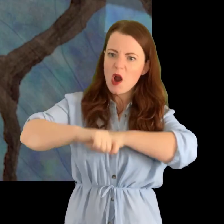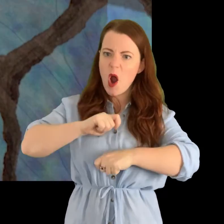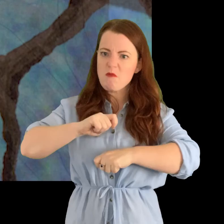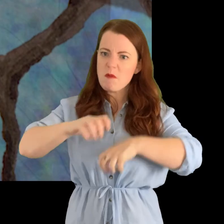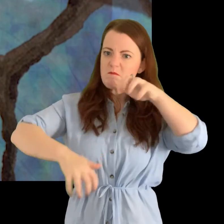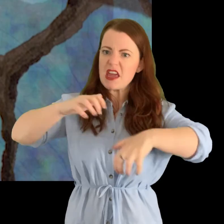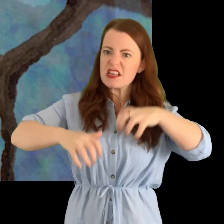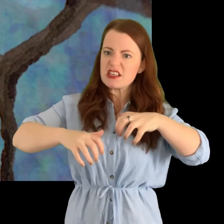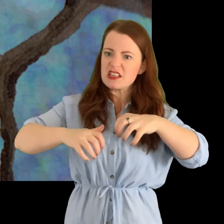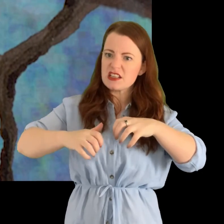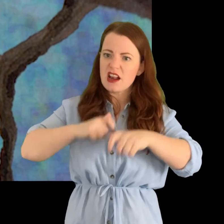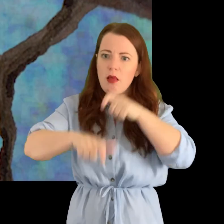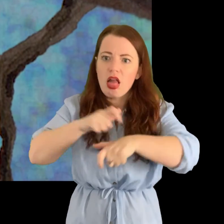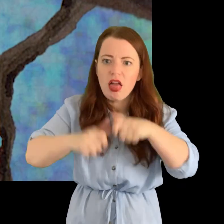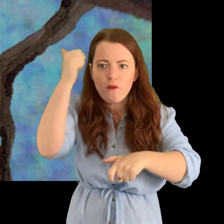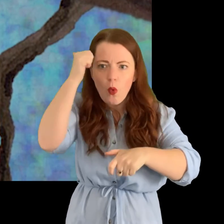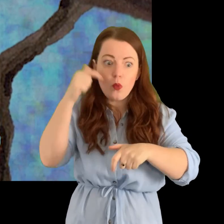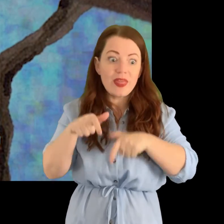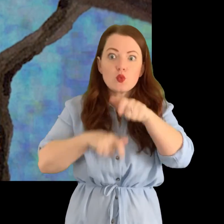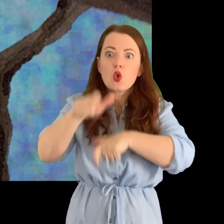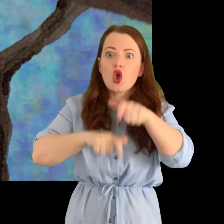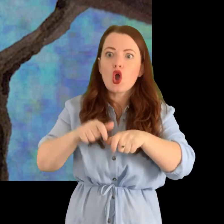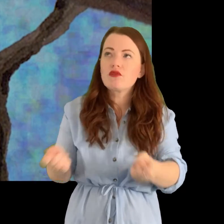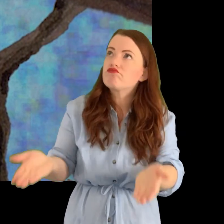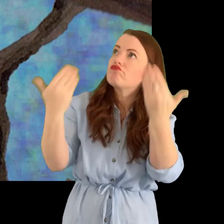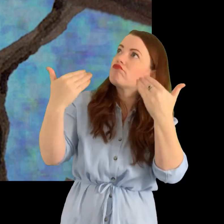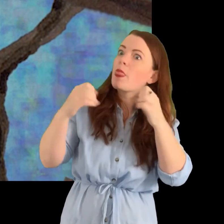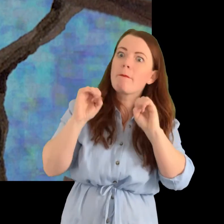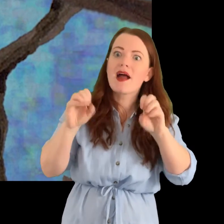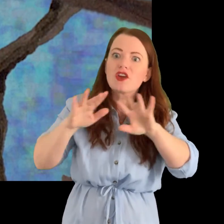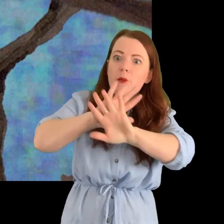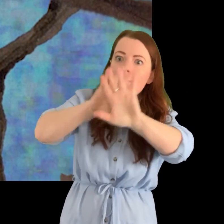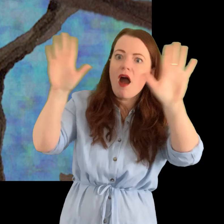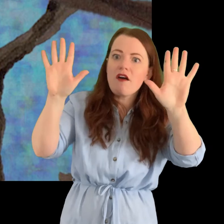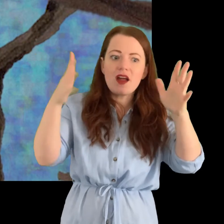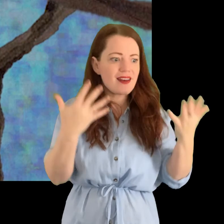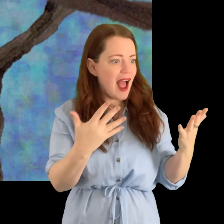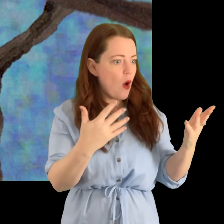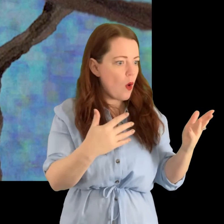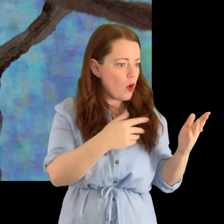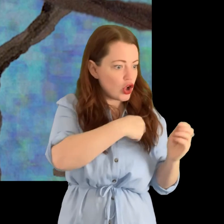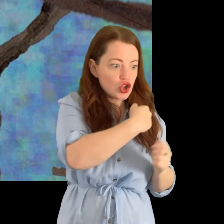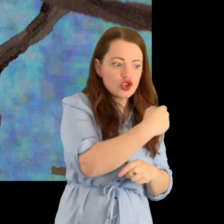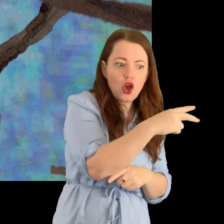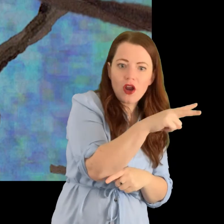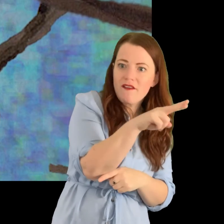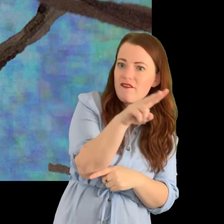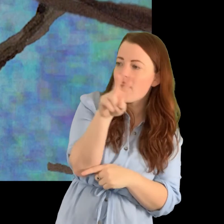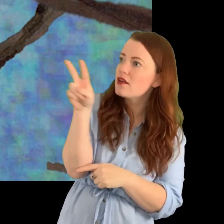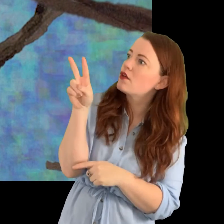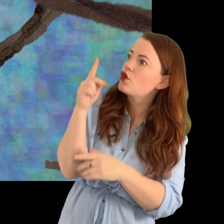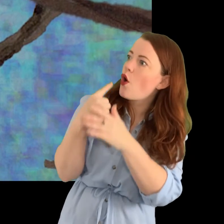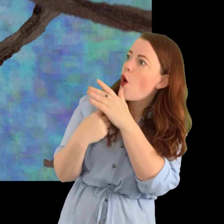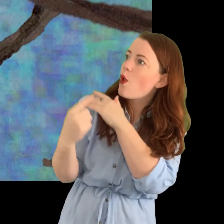you'll become both a beast and a blabbering fool. With these words I call magic from above, now turn and face